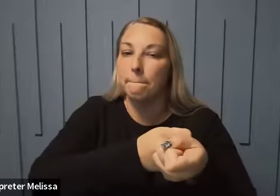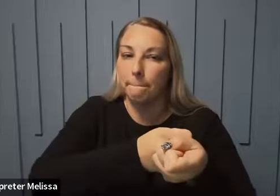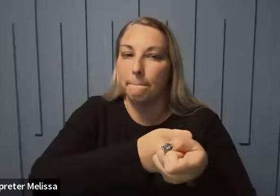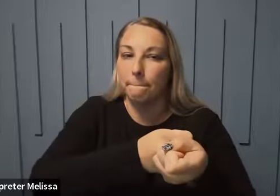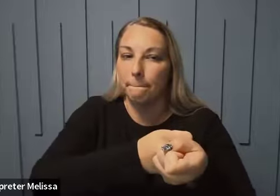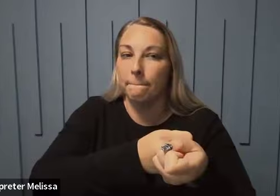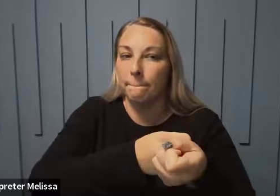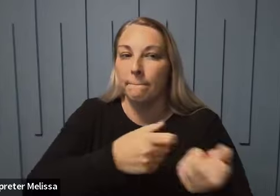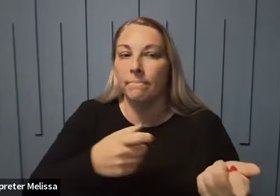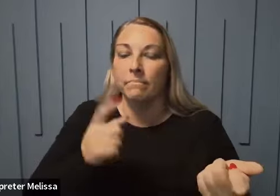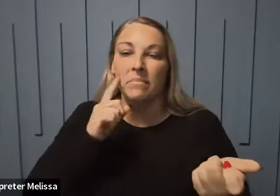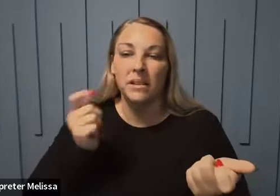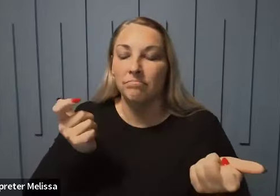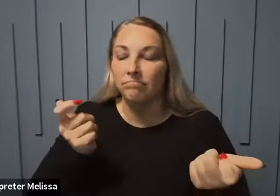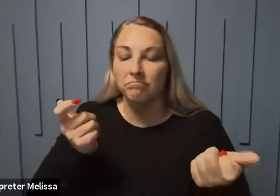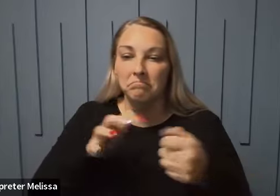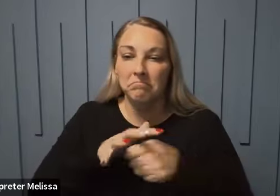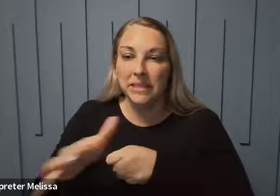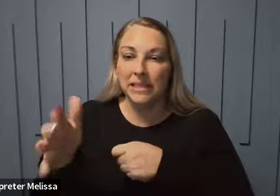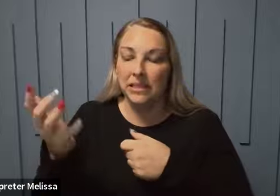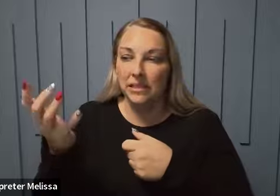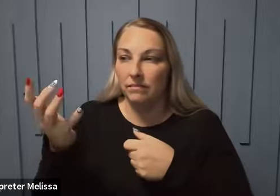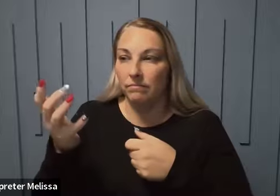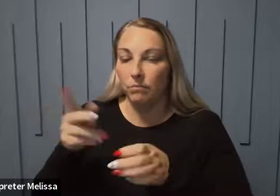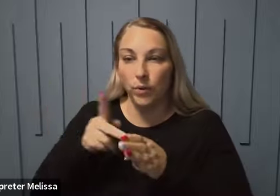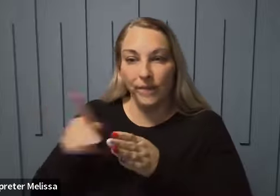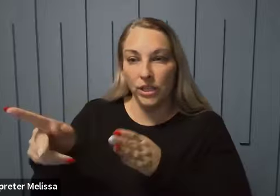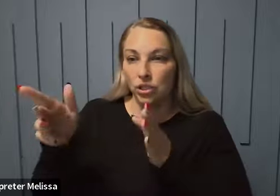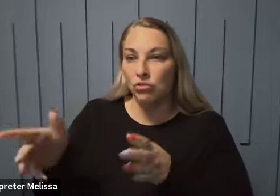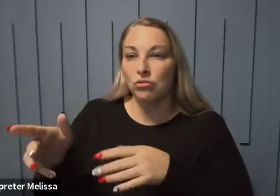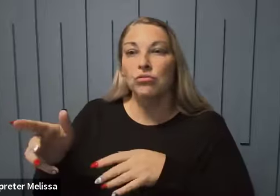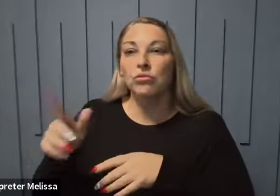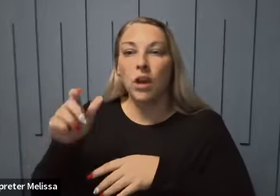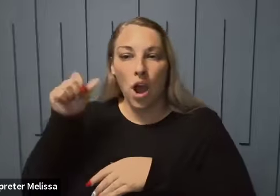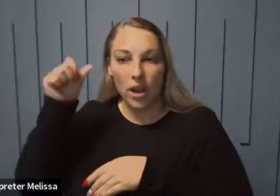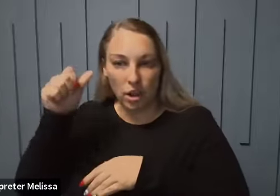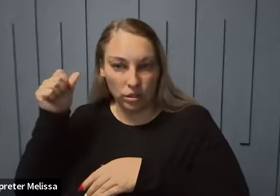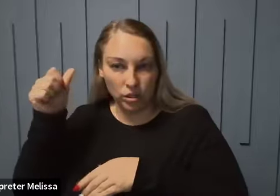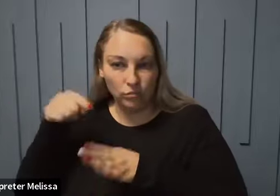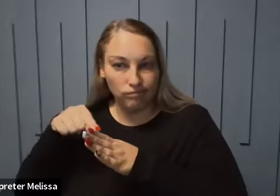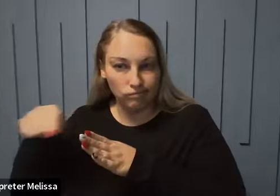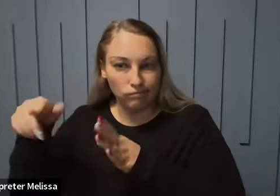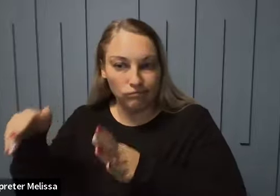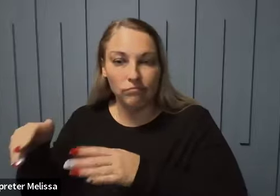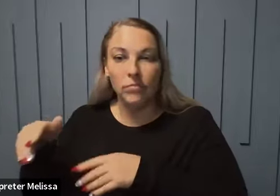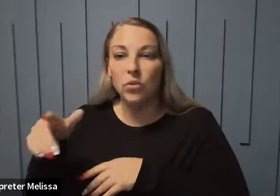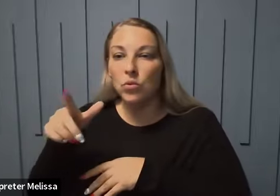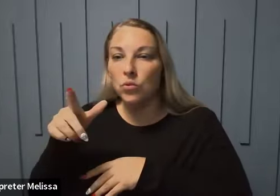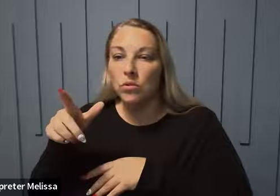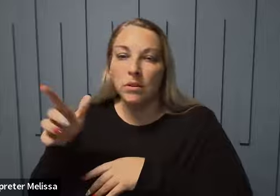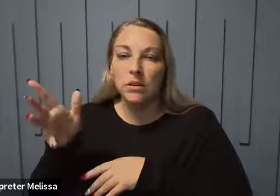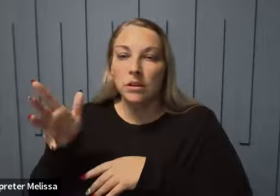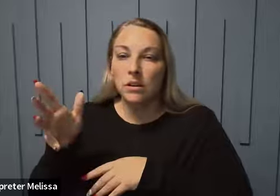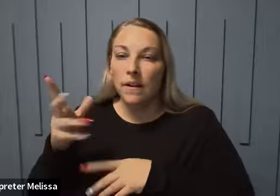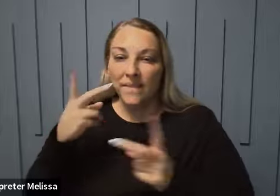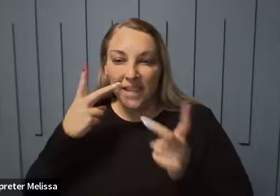there are plenty, I think, of professionals out there who are working on the audiology side of things, who discourage kind of